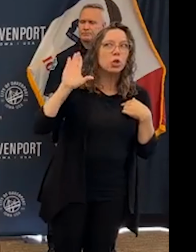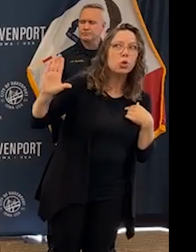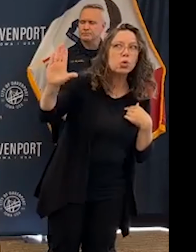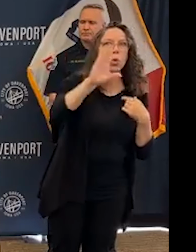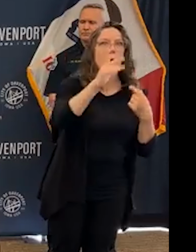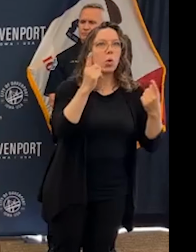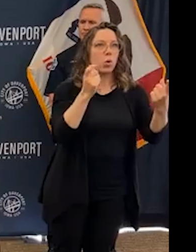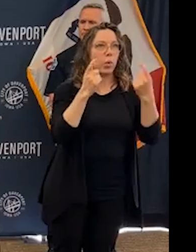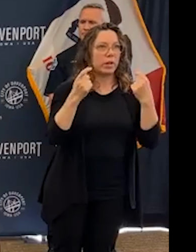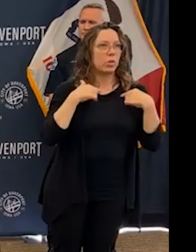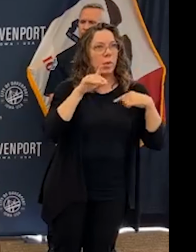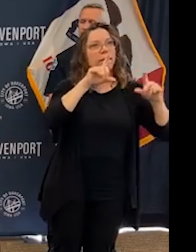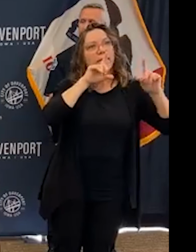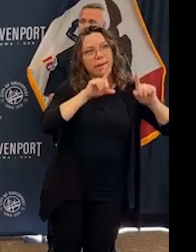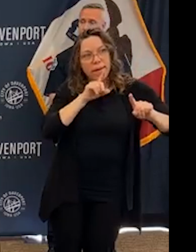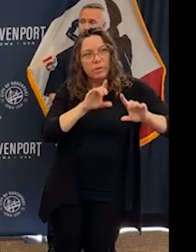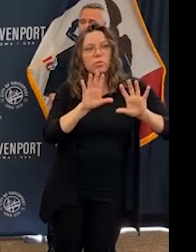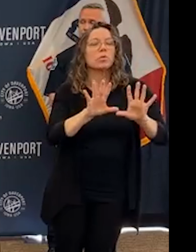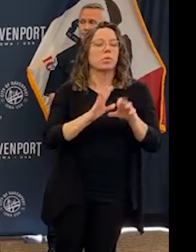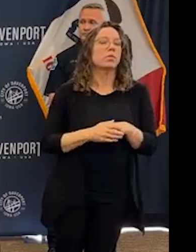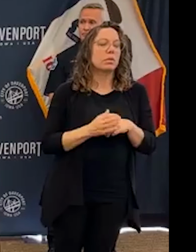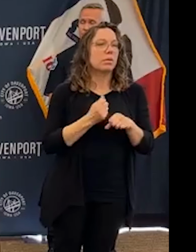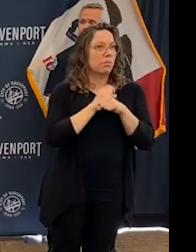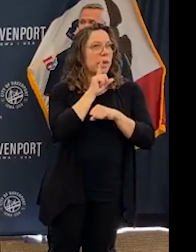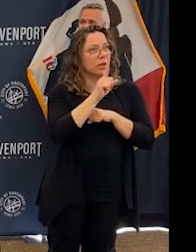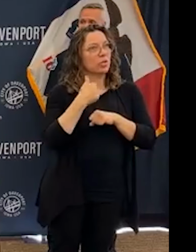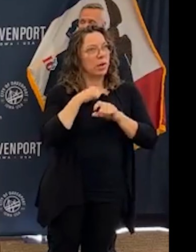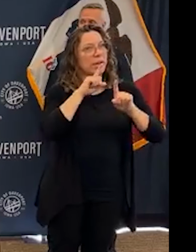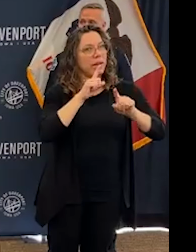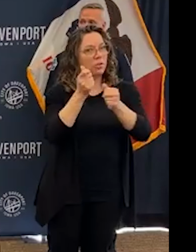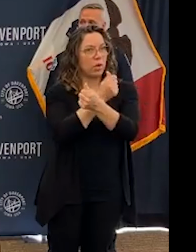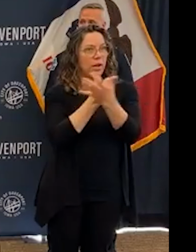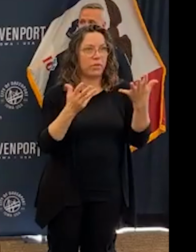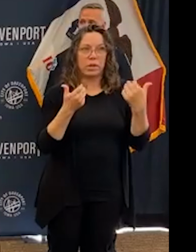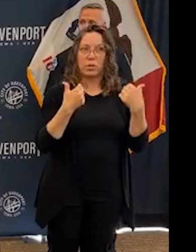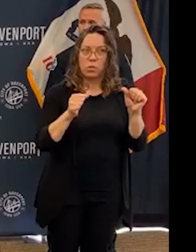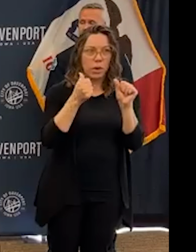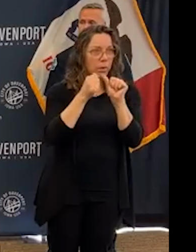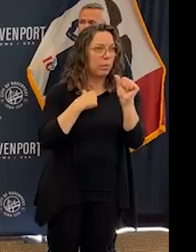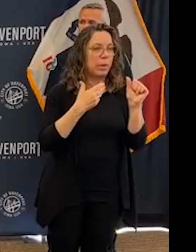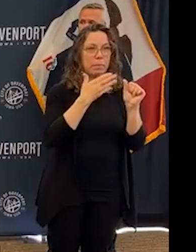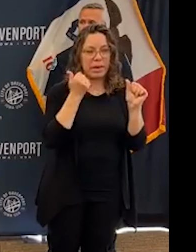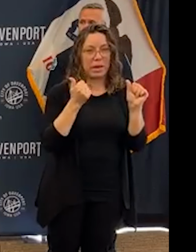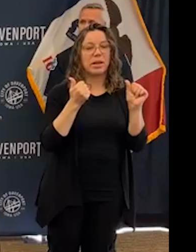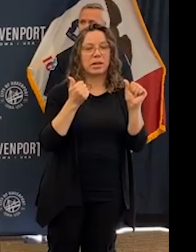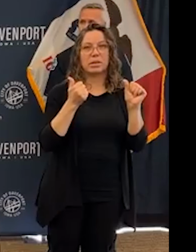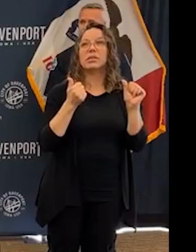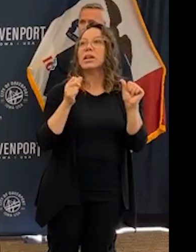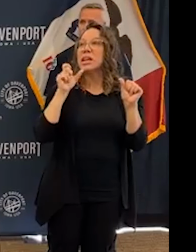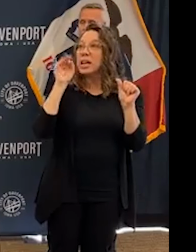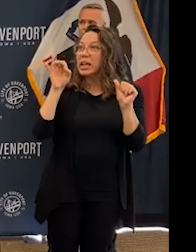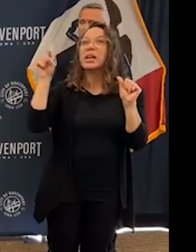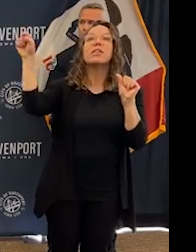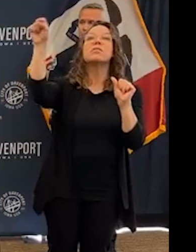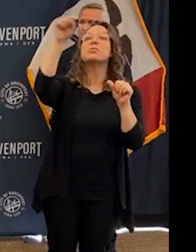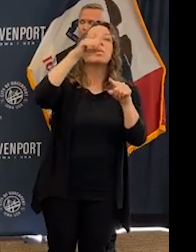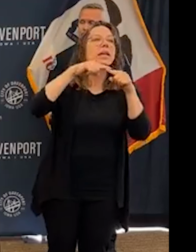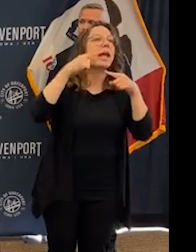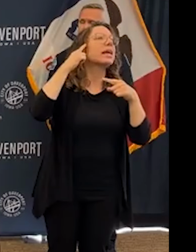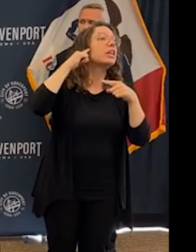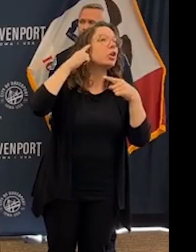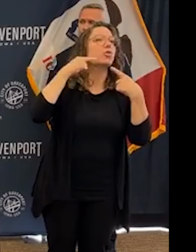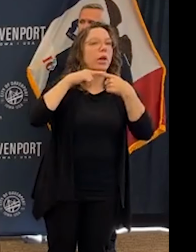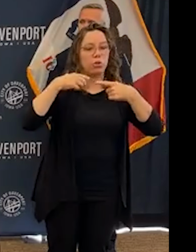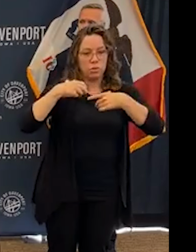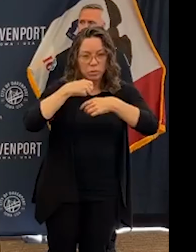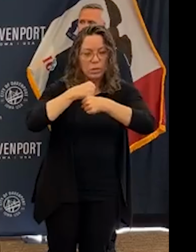so I'm just answering, or someone's answering. I will try and remember to at least paraphrase or somehow get the